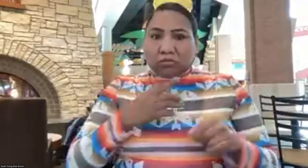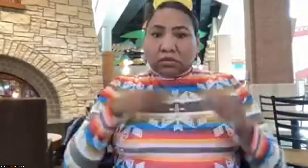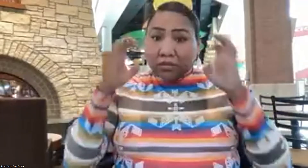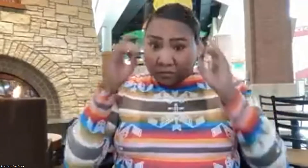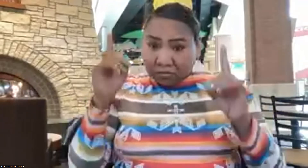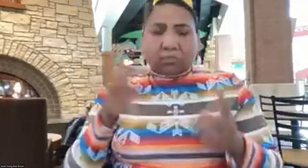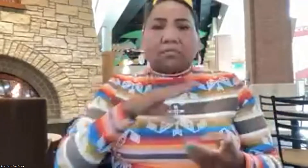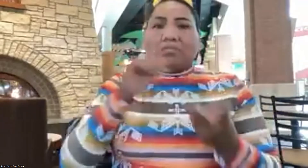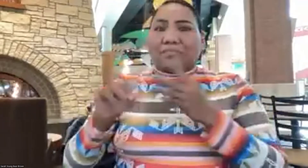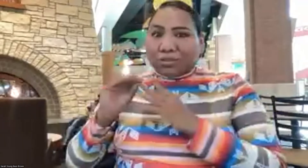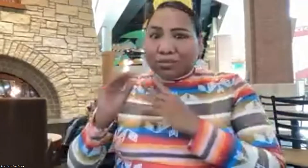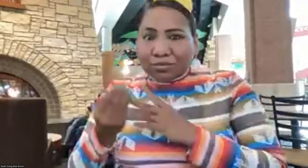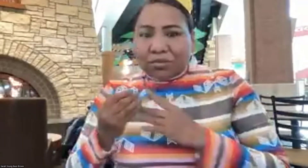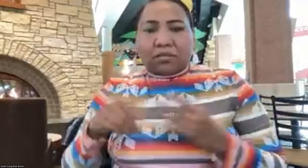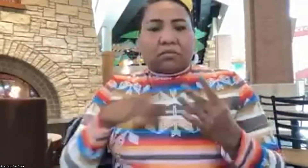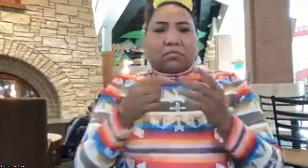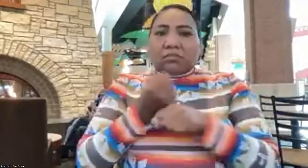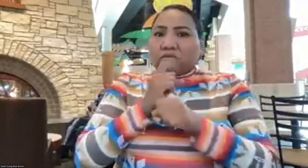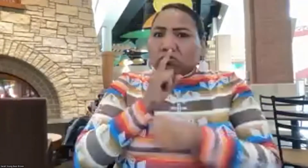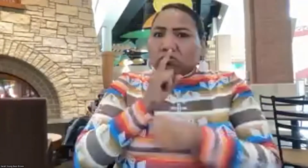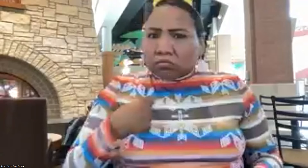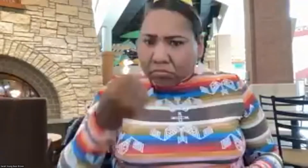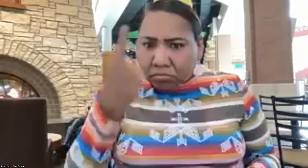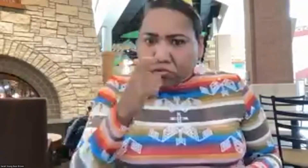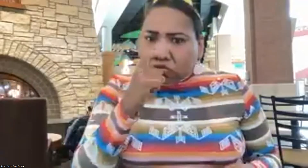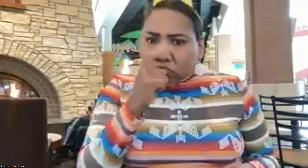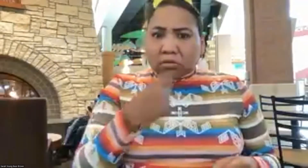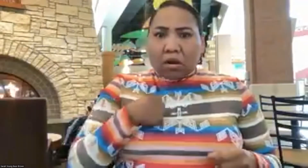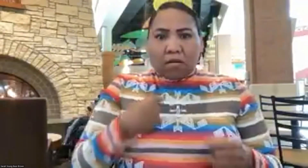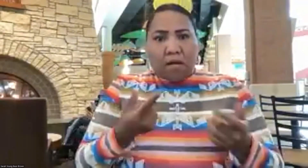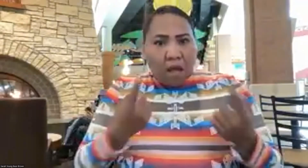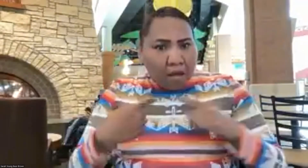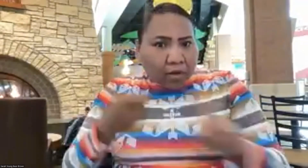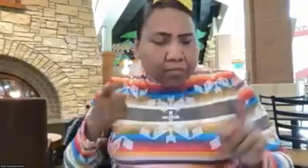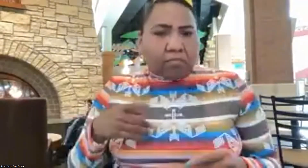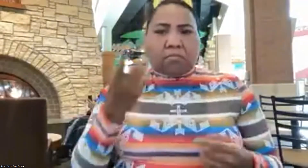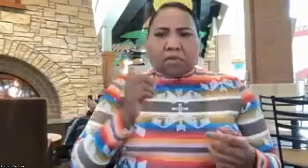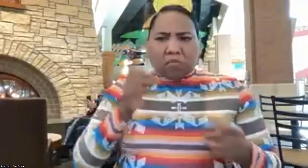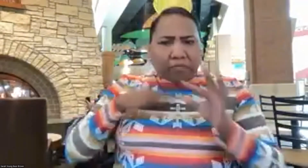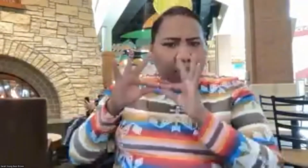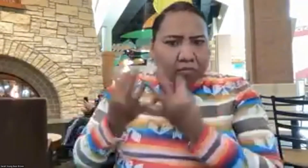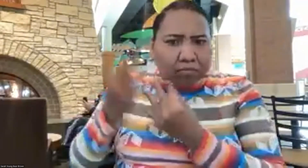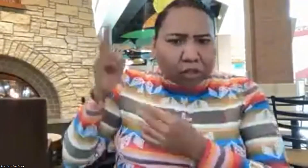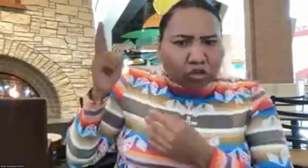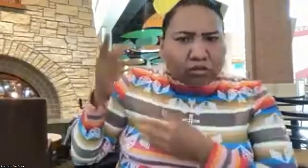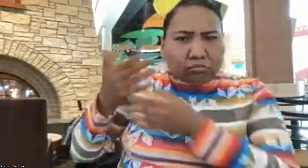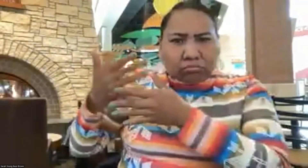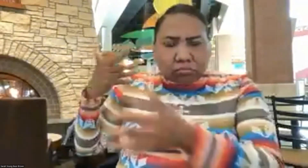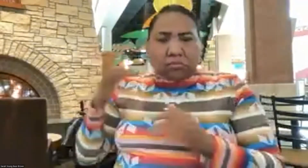because everything on my path has made sure that I have had an education, but also to help me understand